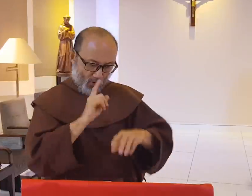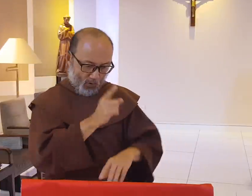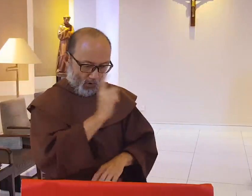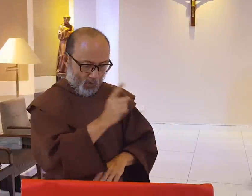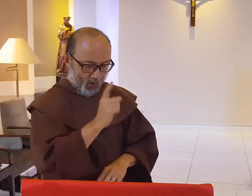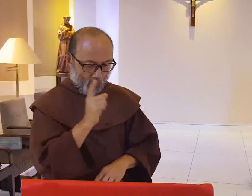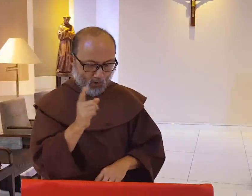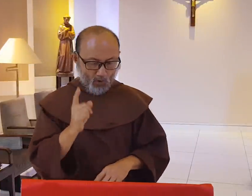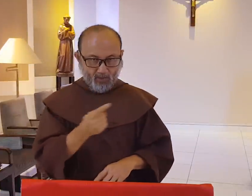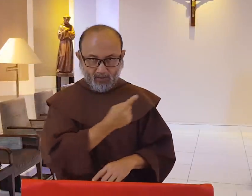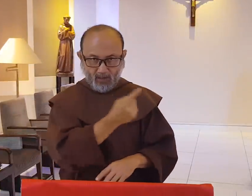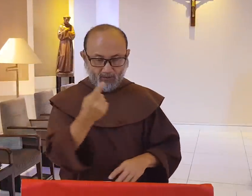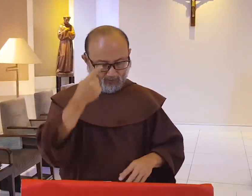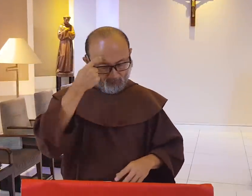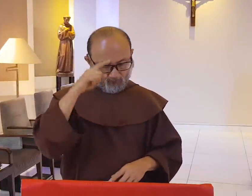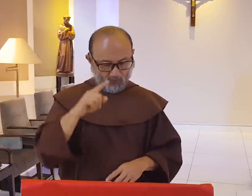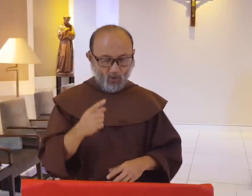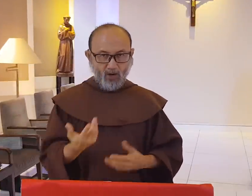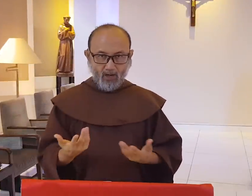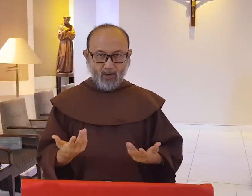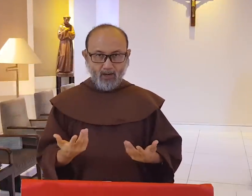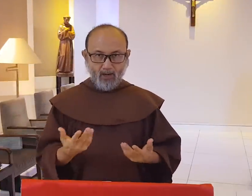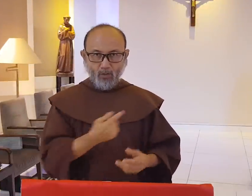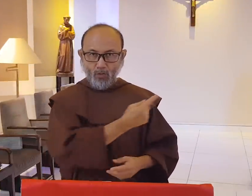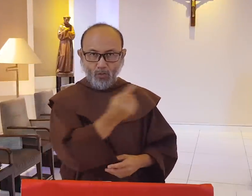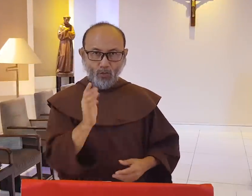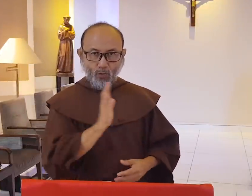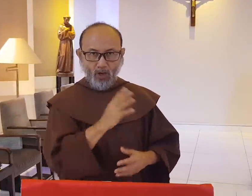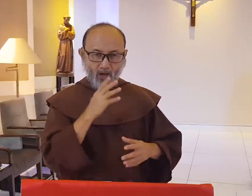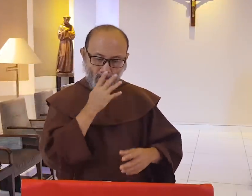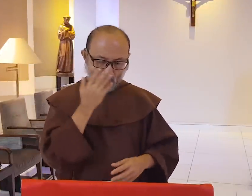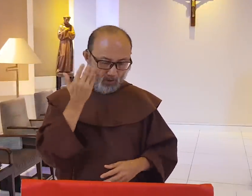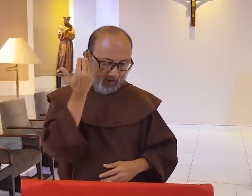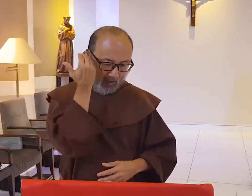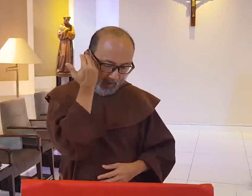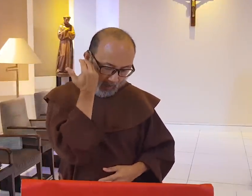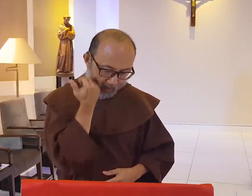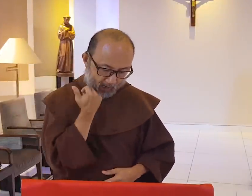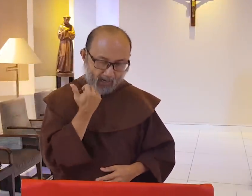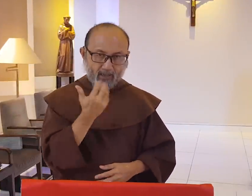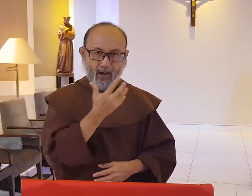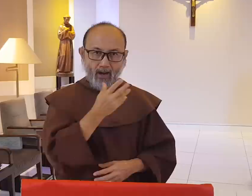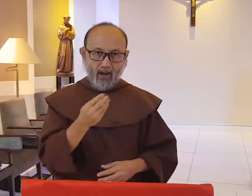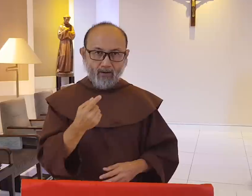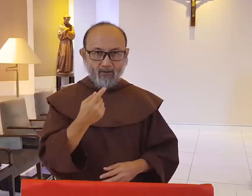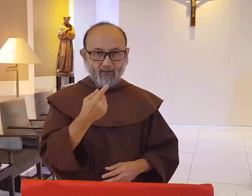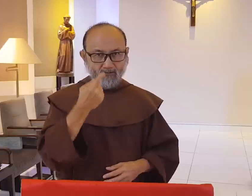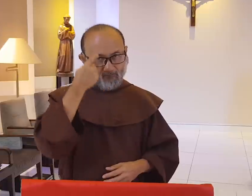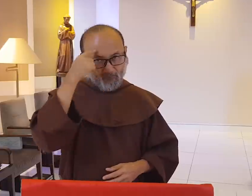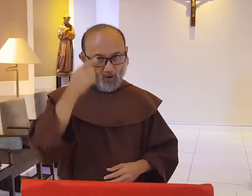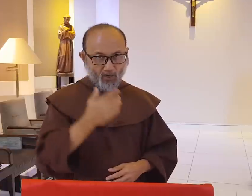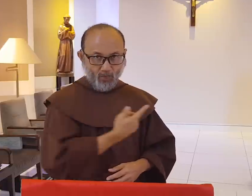their lack and for their fear in spite of his